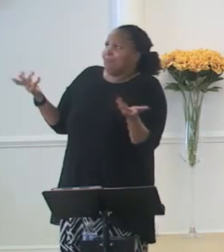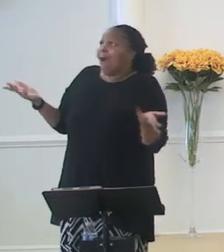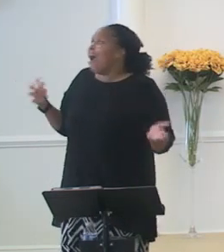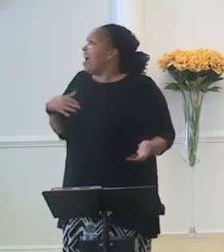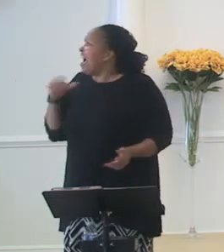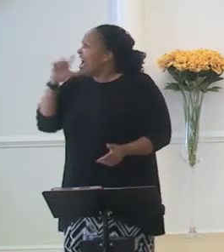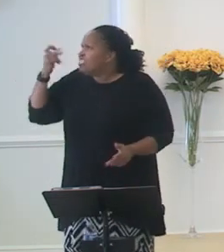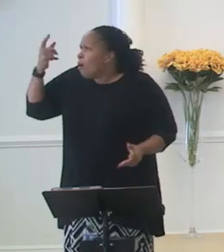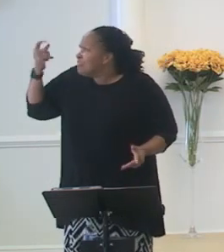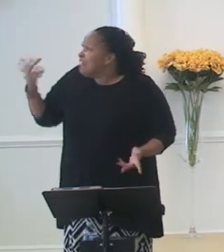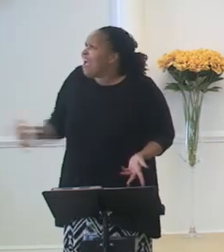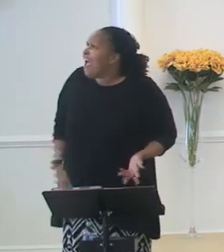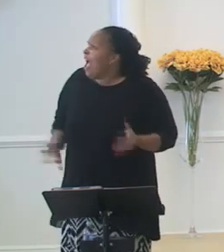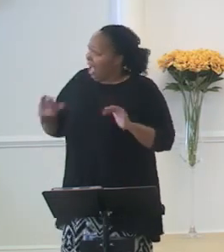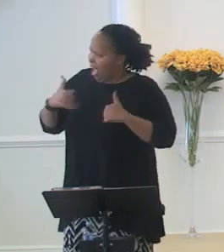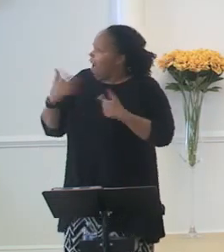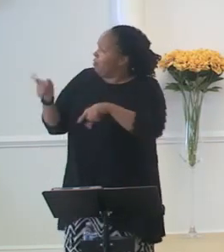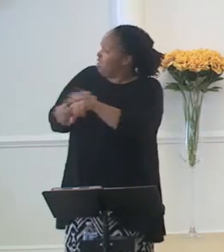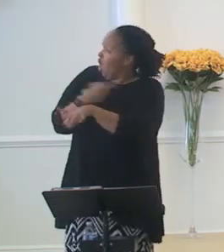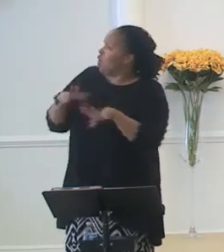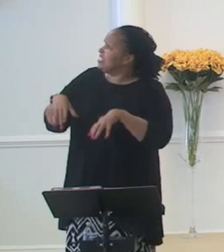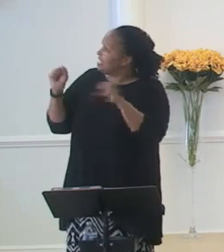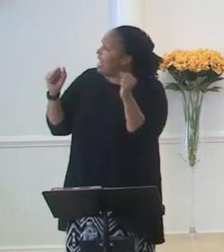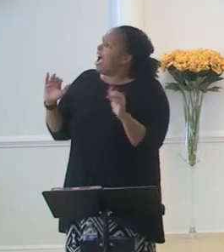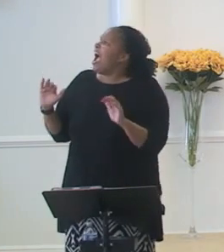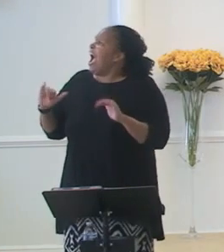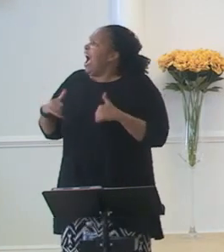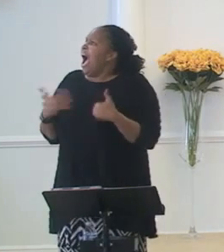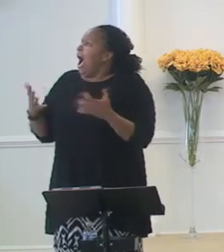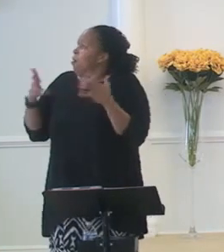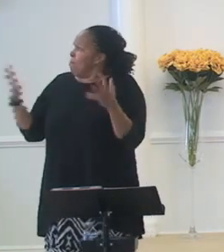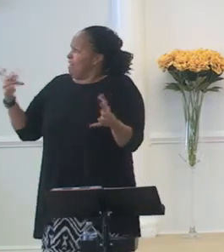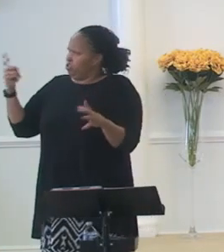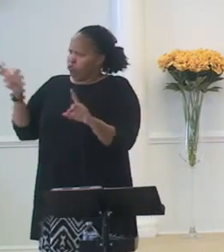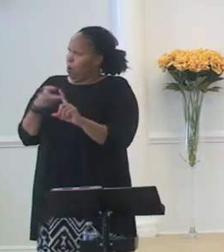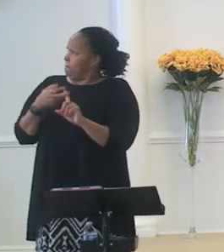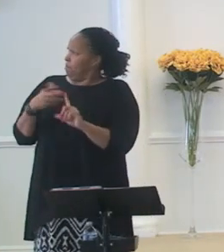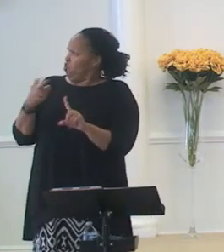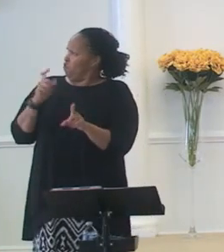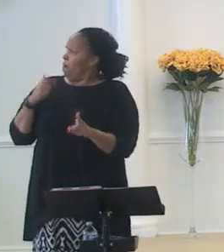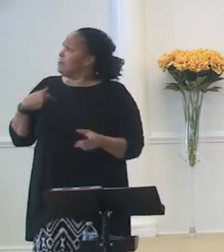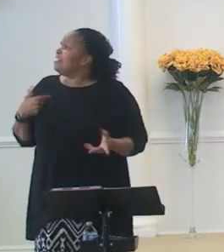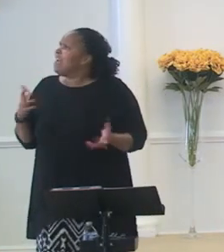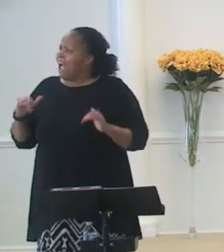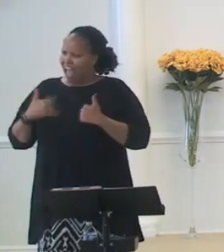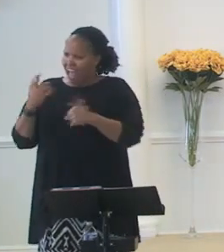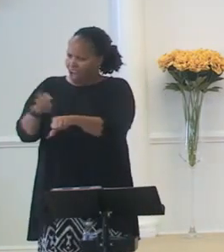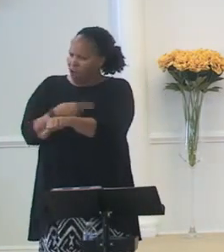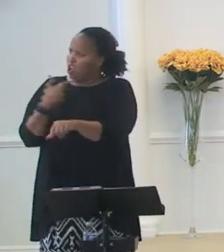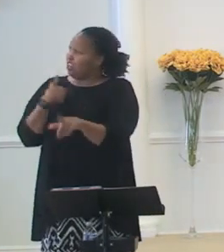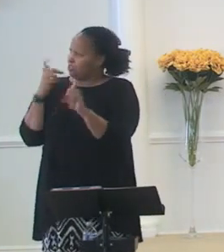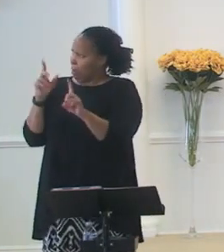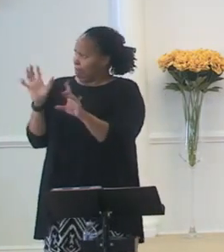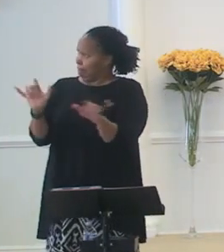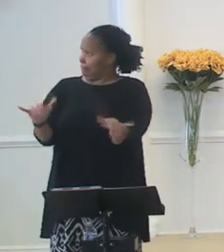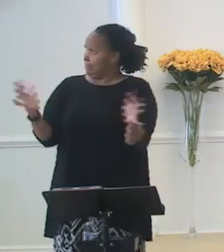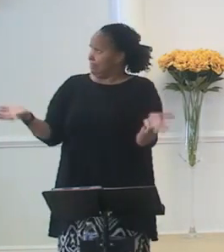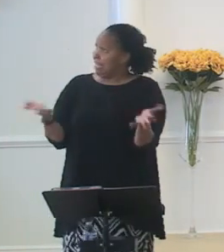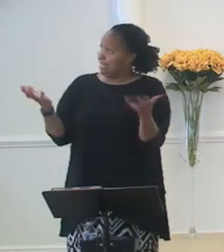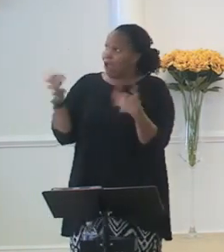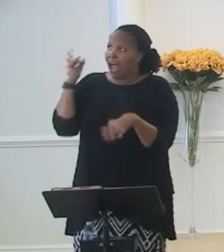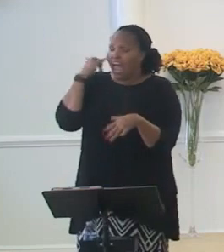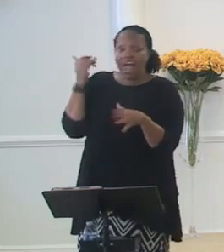How long is this going to take? How much are you going to pull from me? How long do I have to stay here? If I